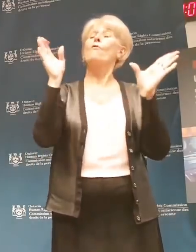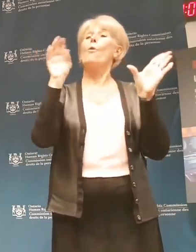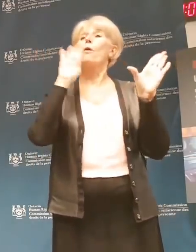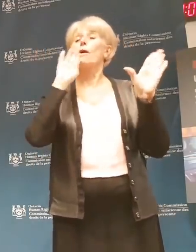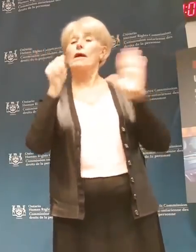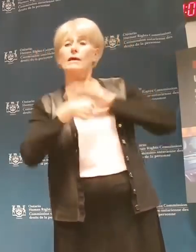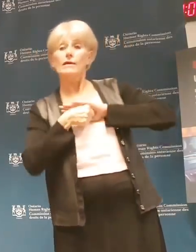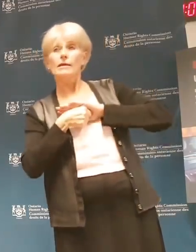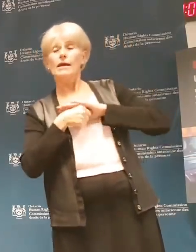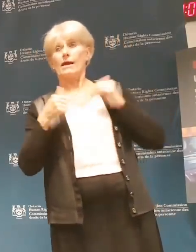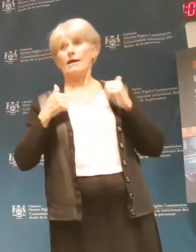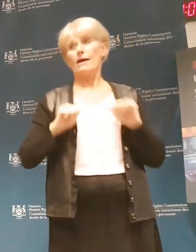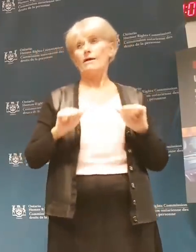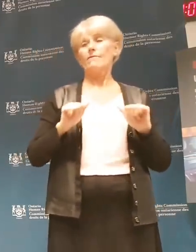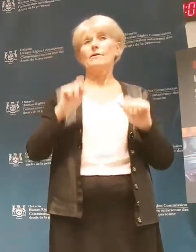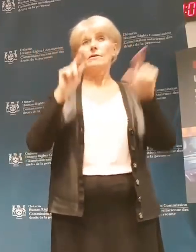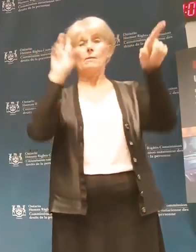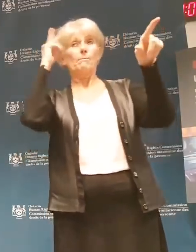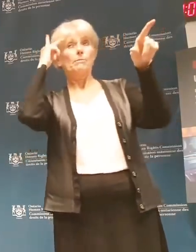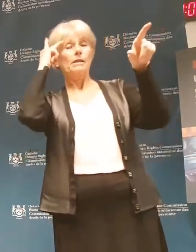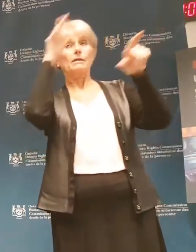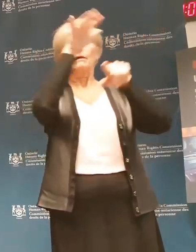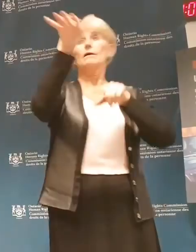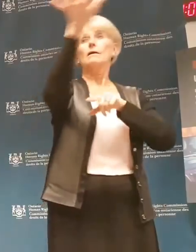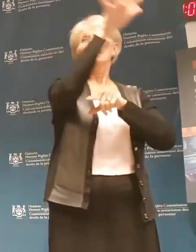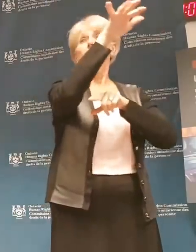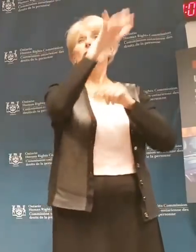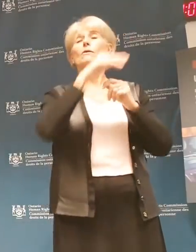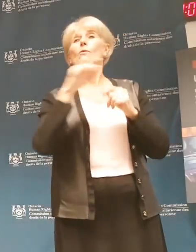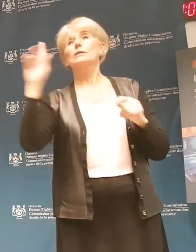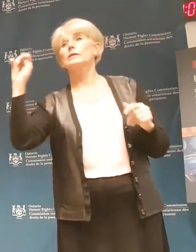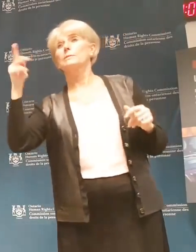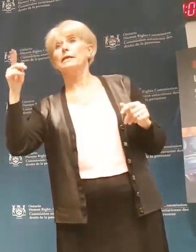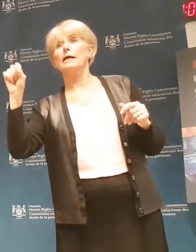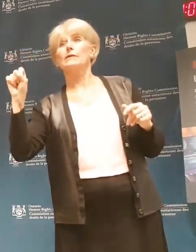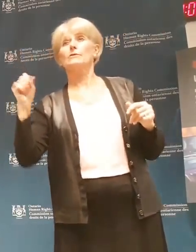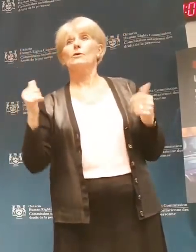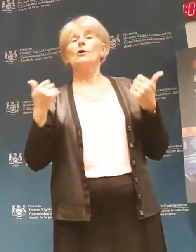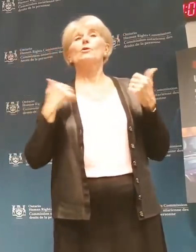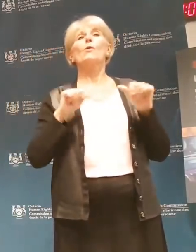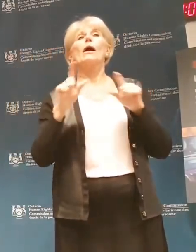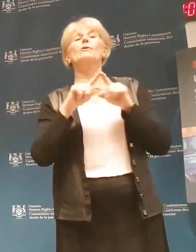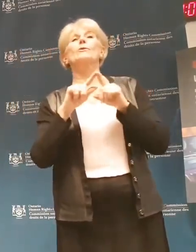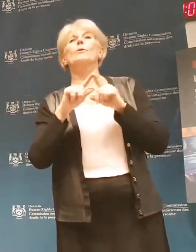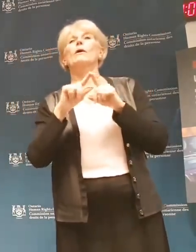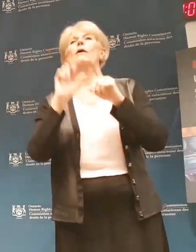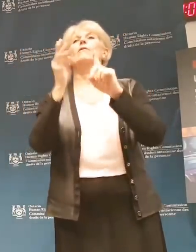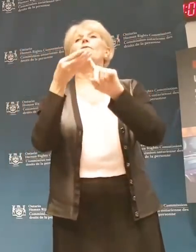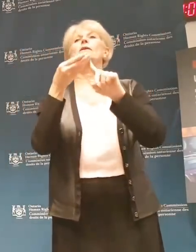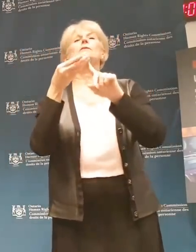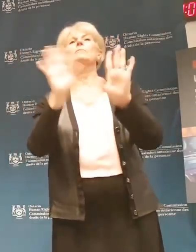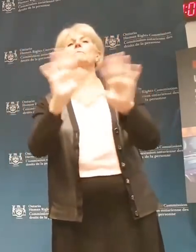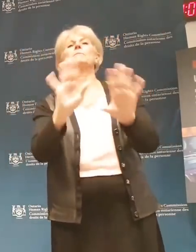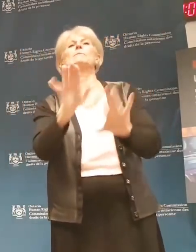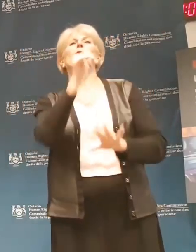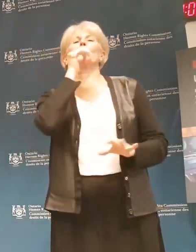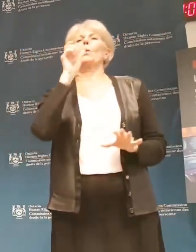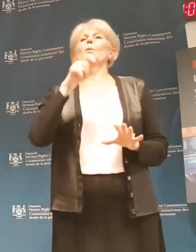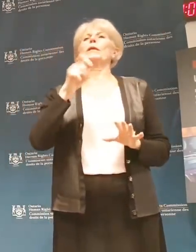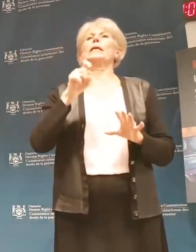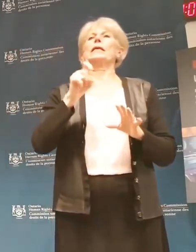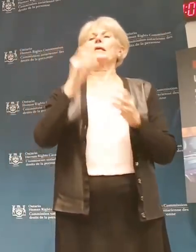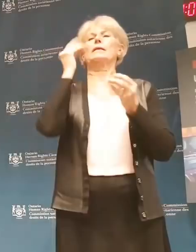from people in political offices or people in Toronto Police Services to try and dissuade you from bringing forward this